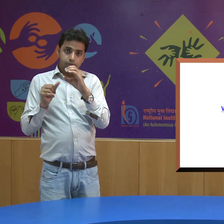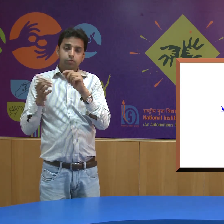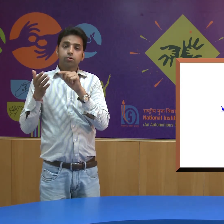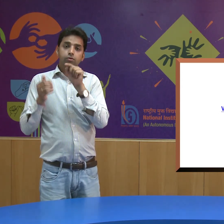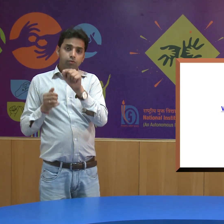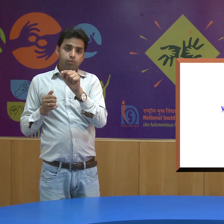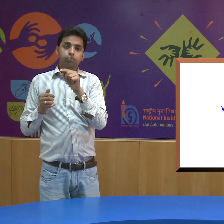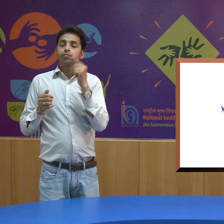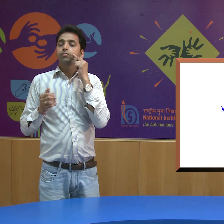www.nios.ac.in.